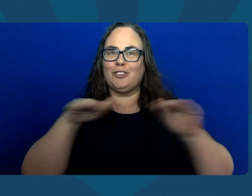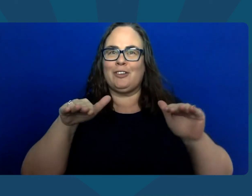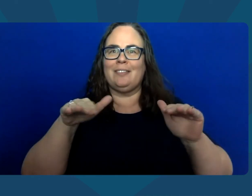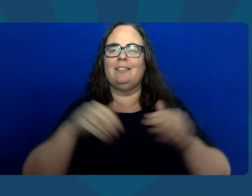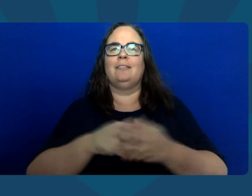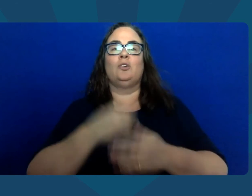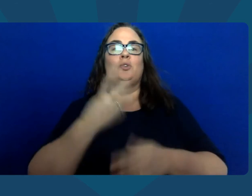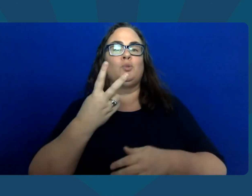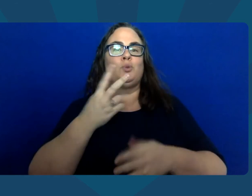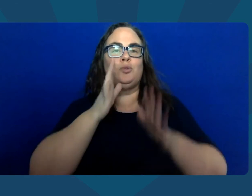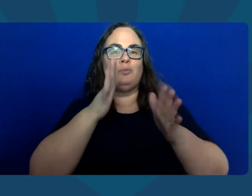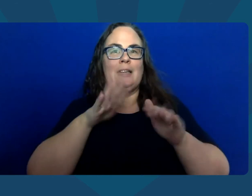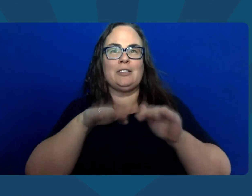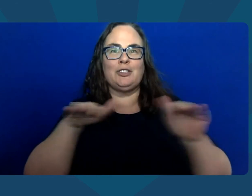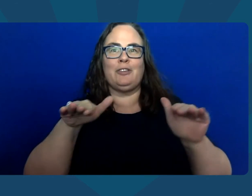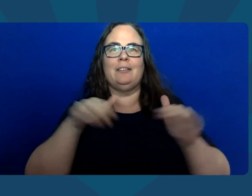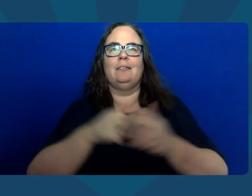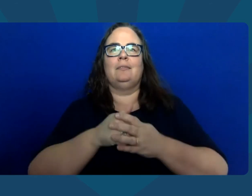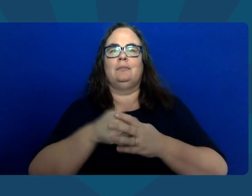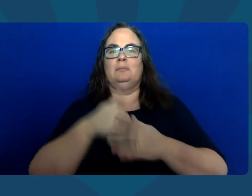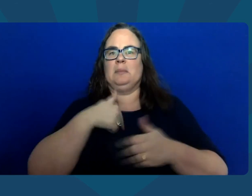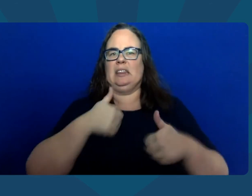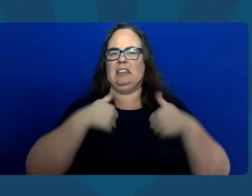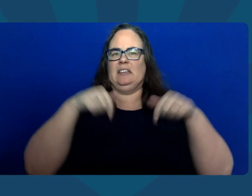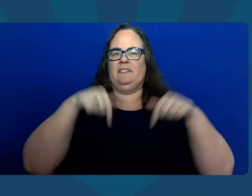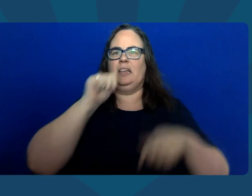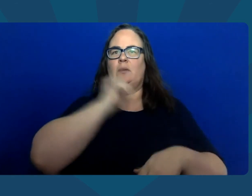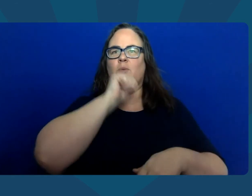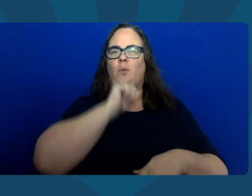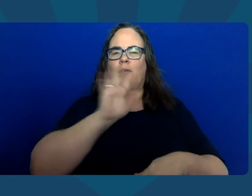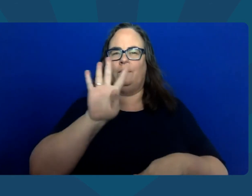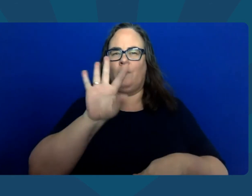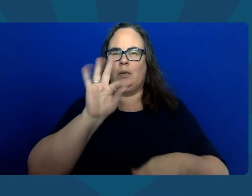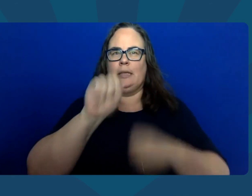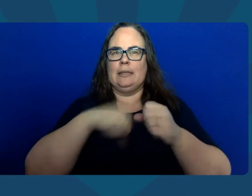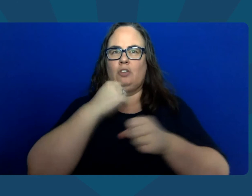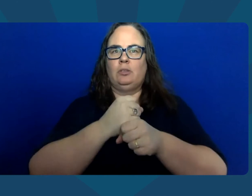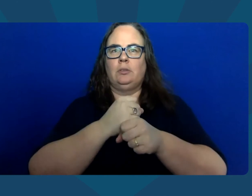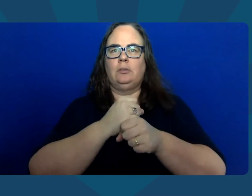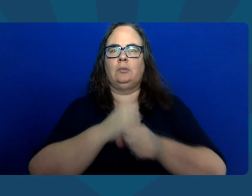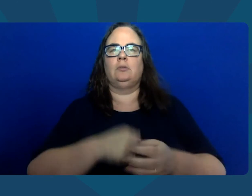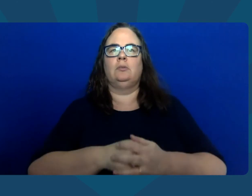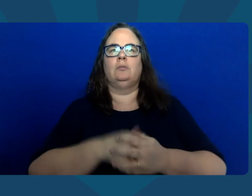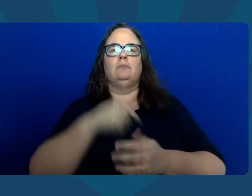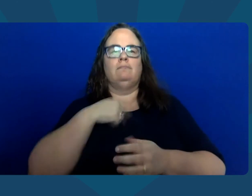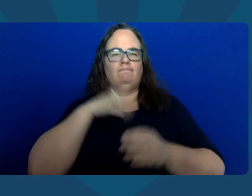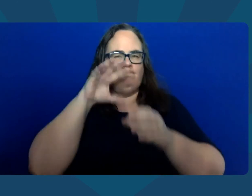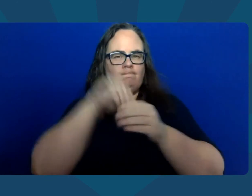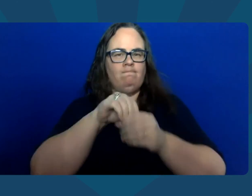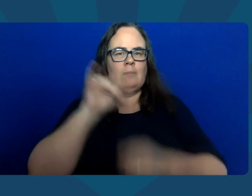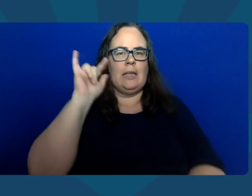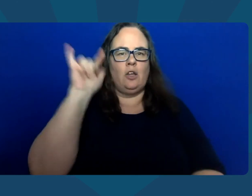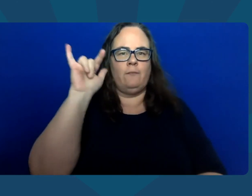Four adult children, two grandchildren. Lived in Arizona for 49